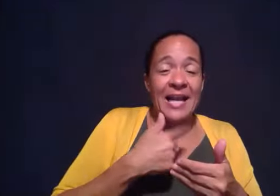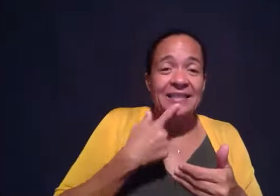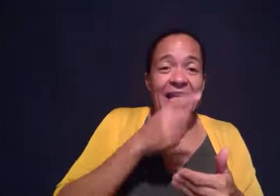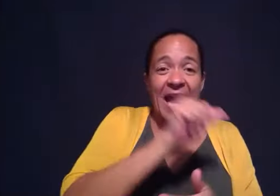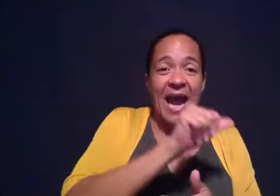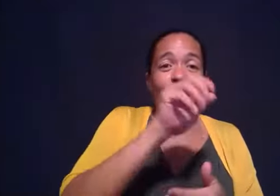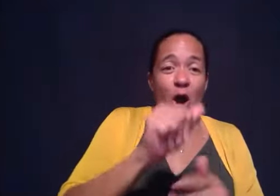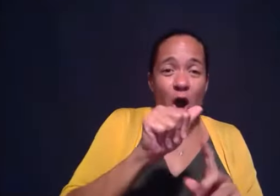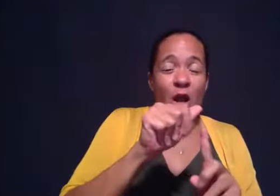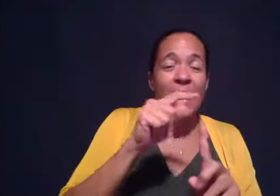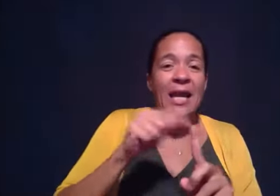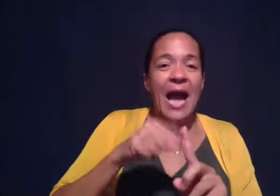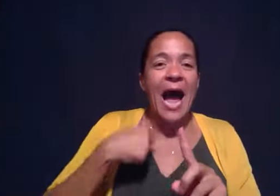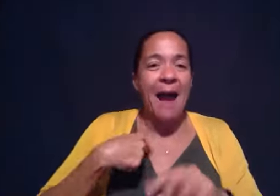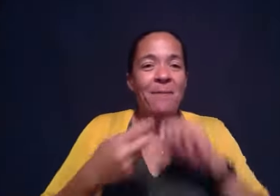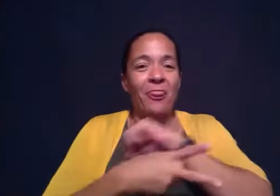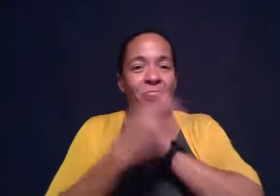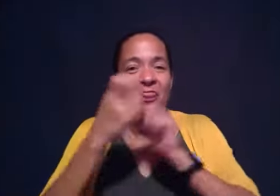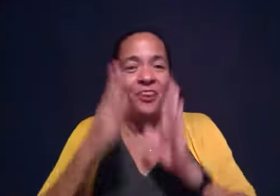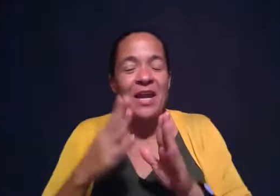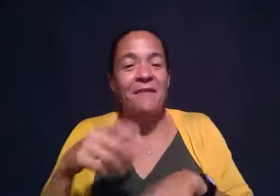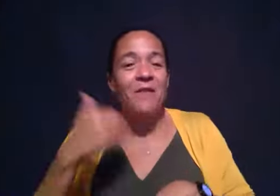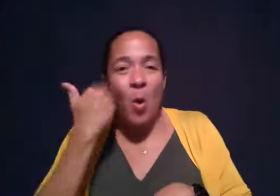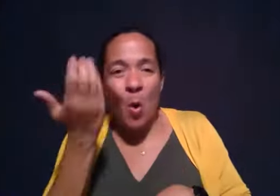got the rest of that covered. You do not need to be that specific.